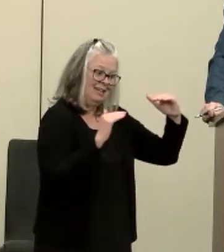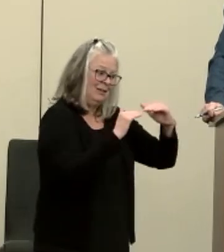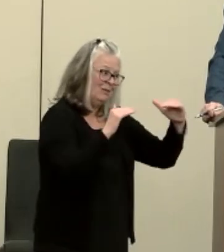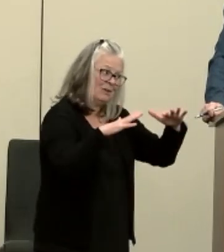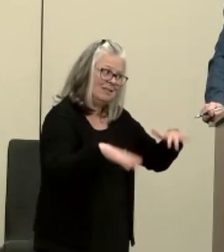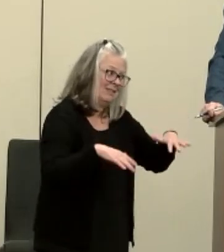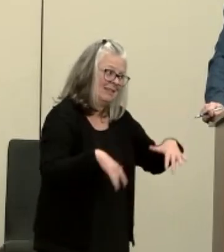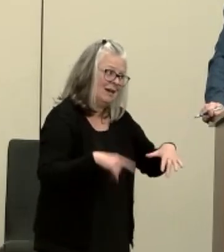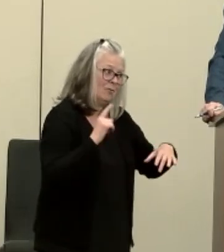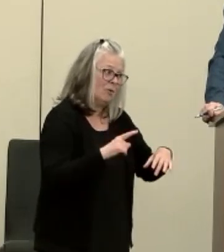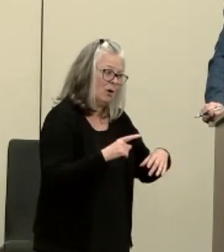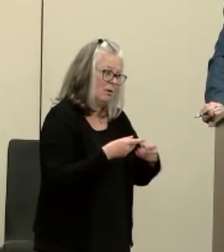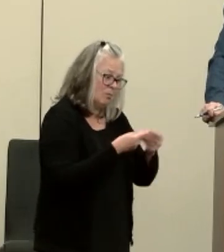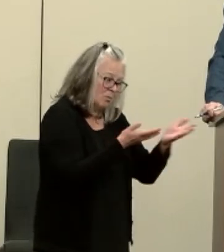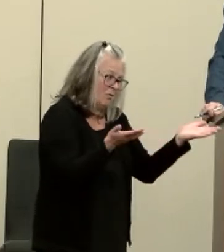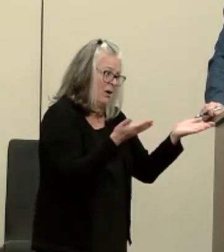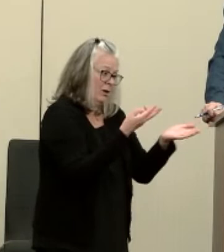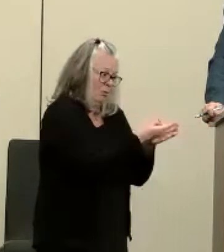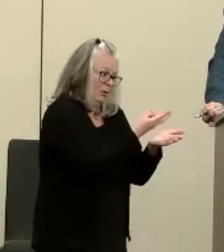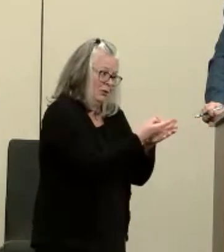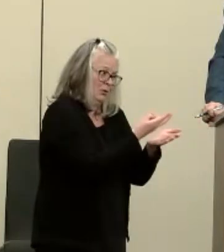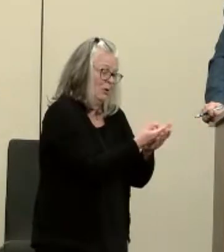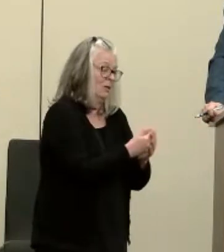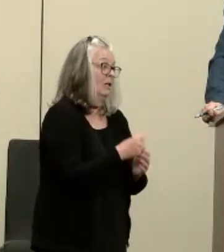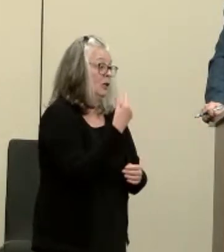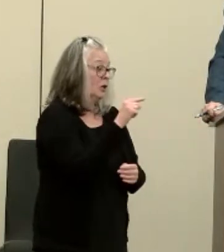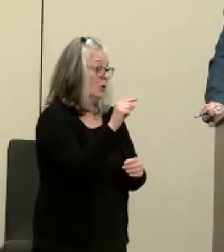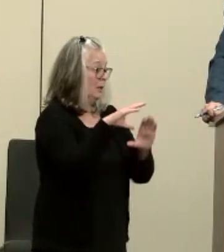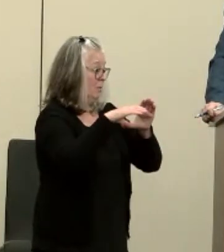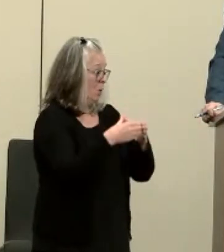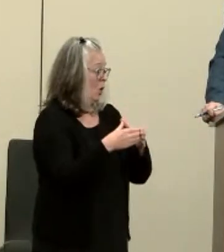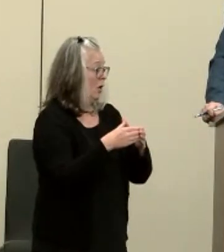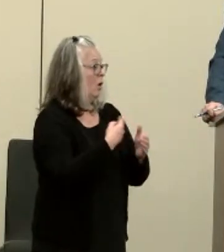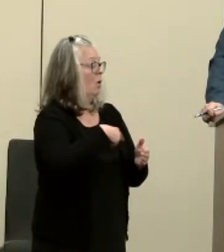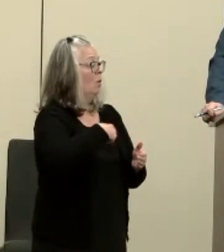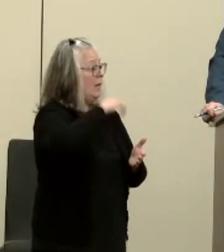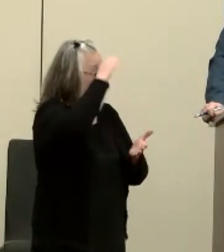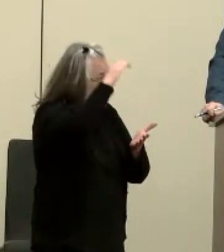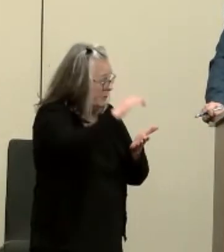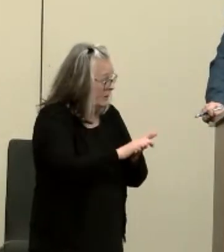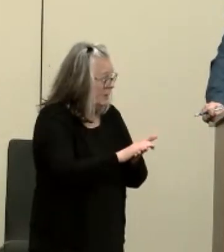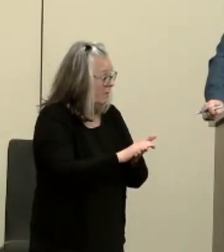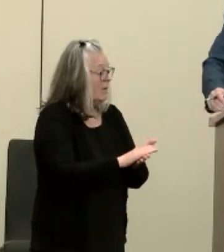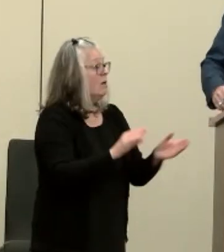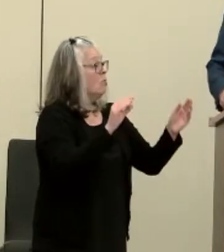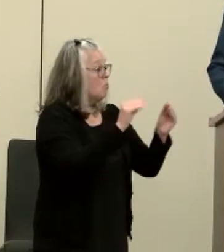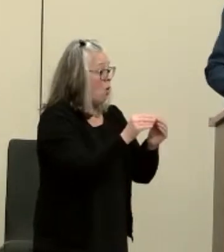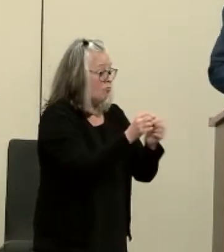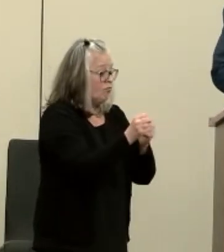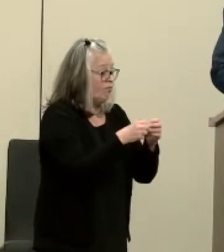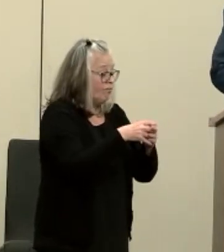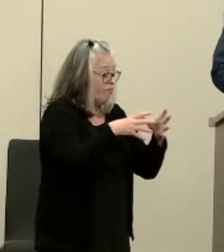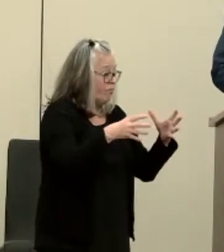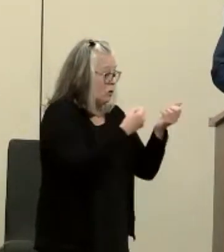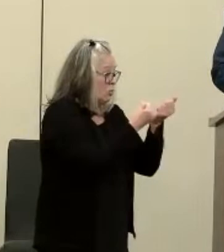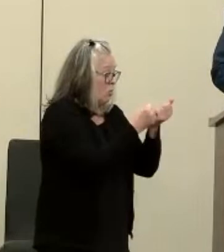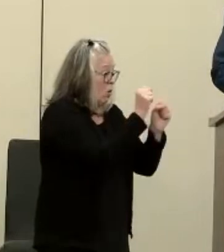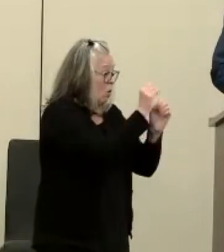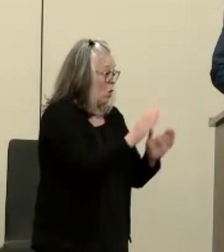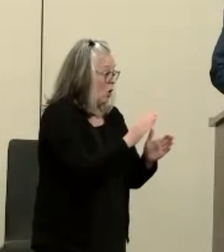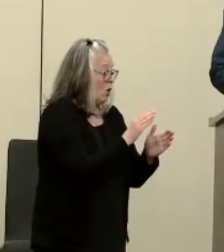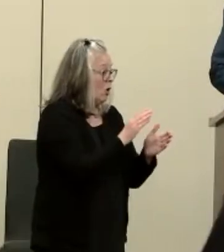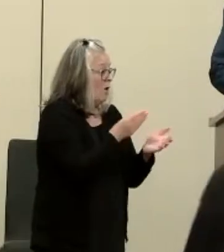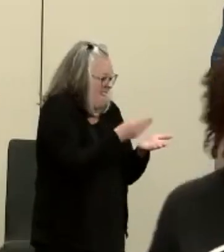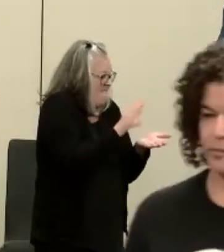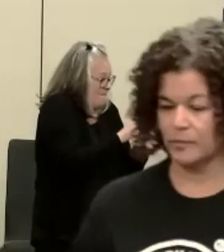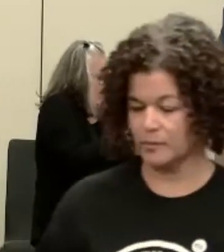equitable distribution of resources. The Green Party believes that with more support workers in place, funded